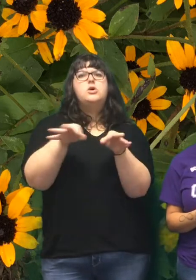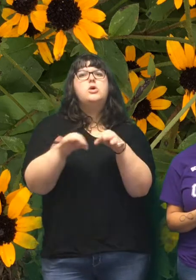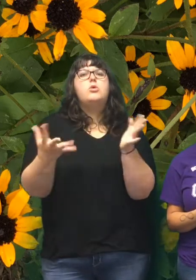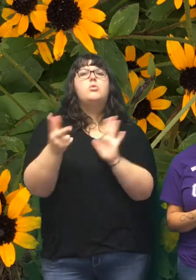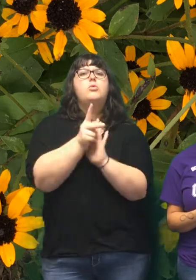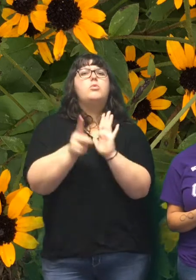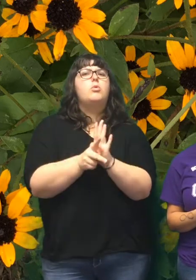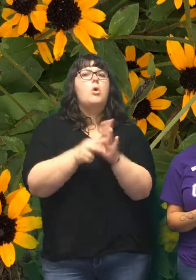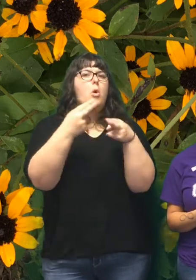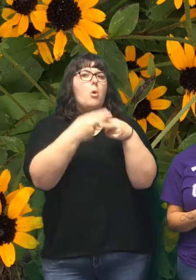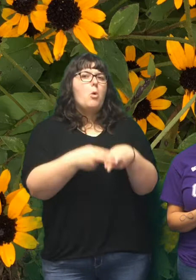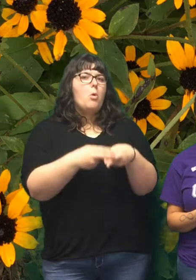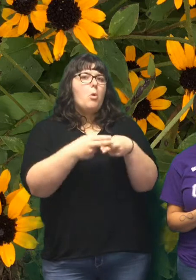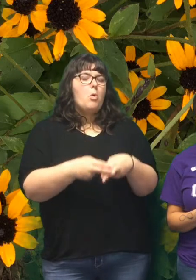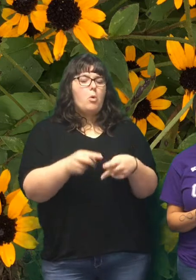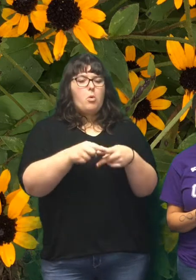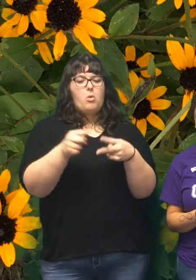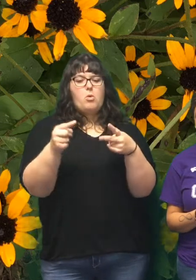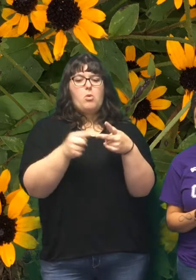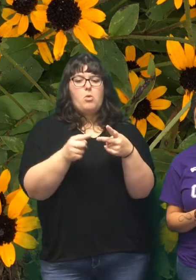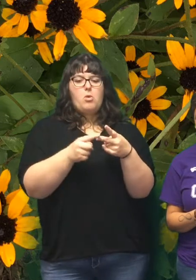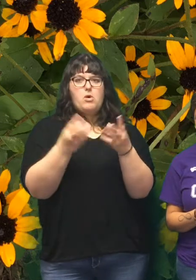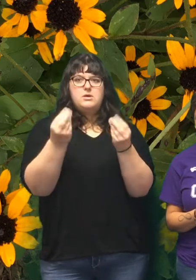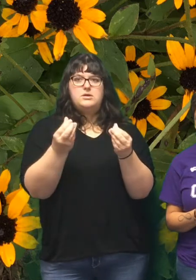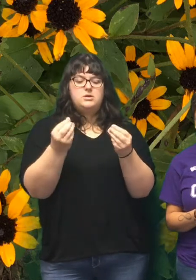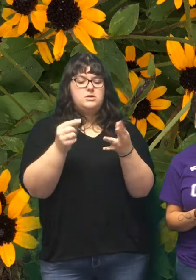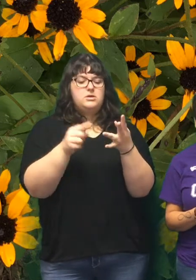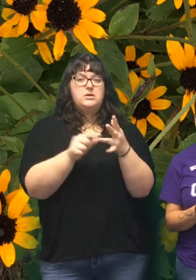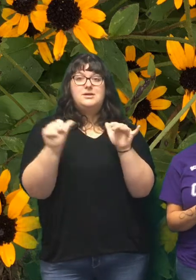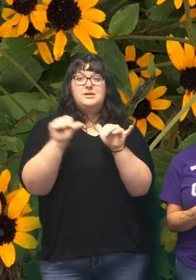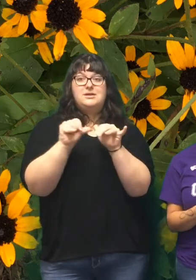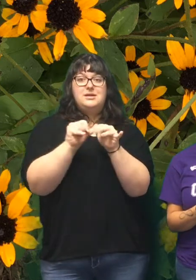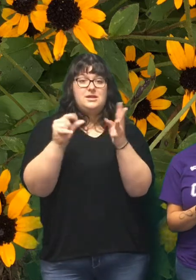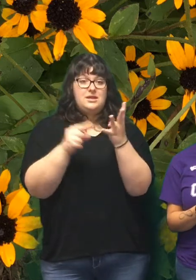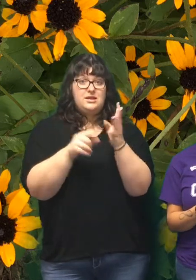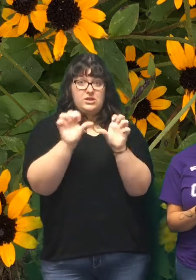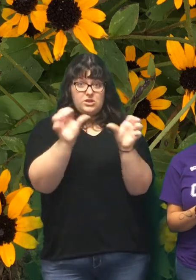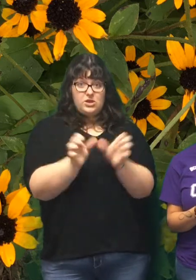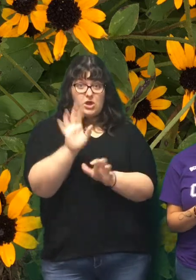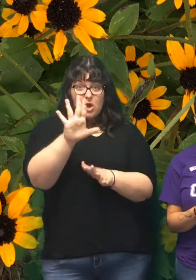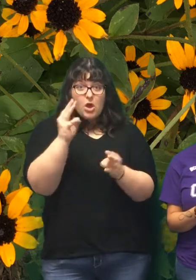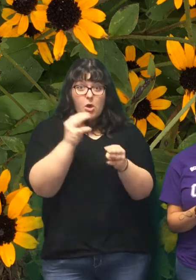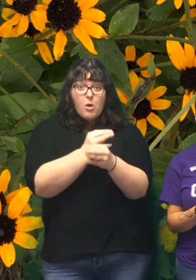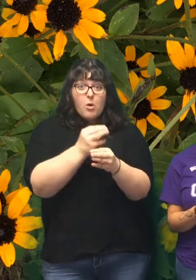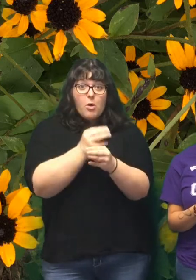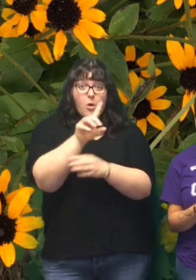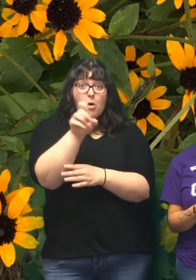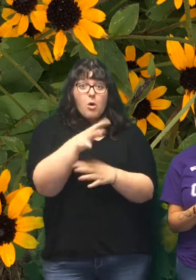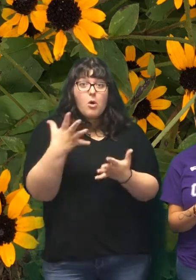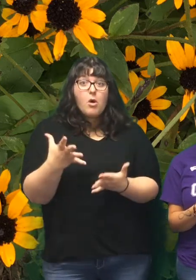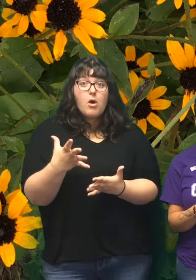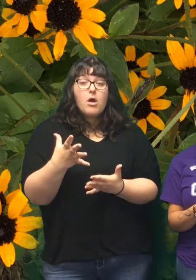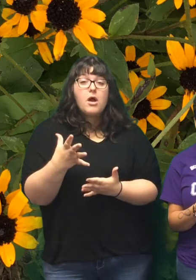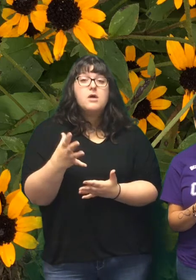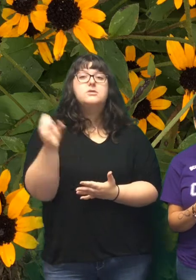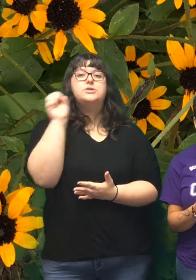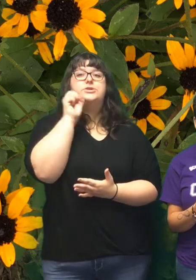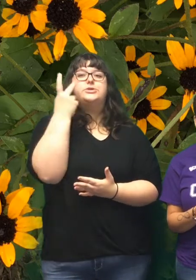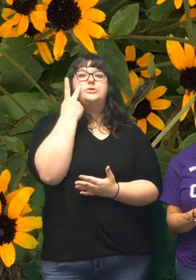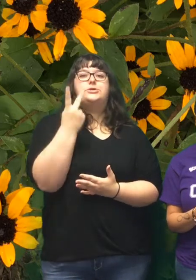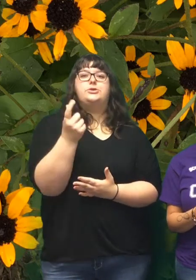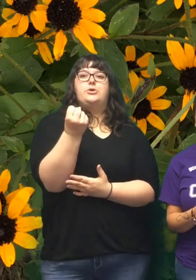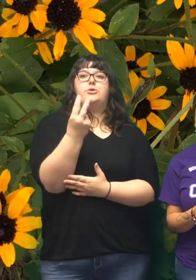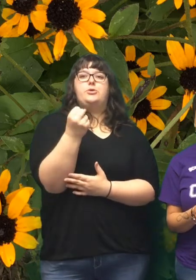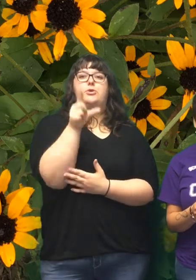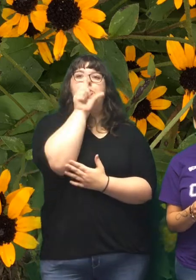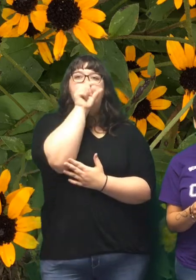Is it weight, texture, size, or shape? And your math question is, Susan saw 12 robins